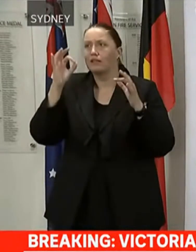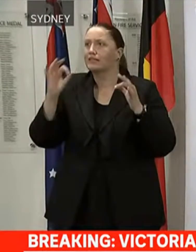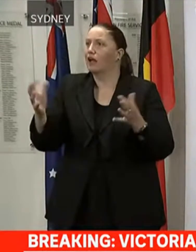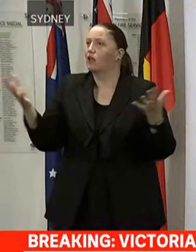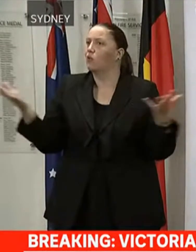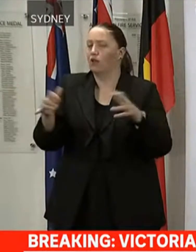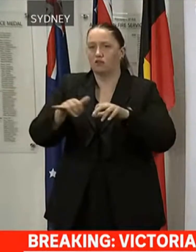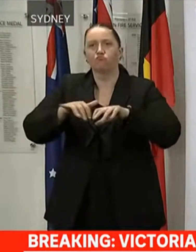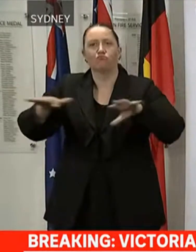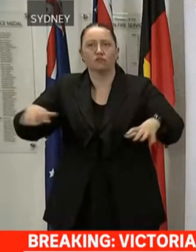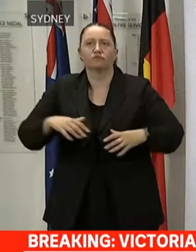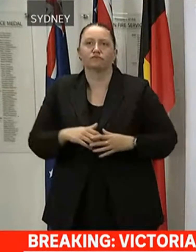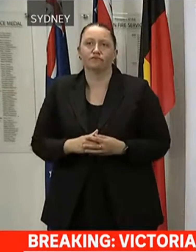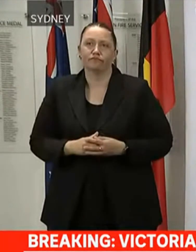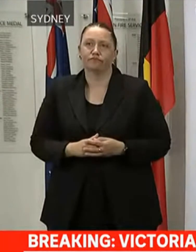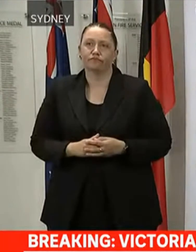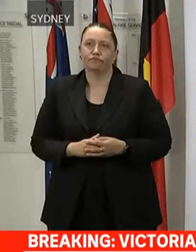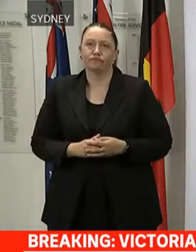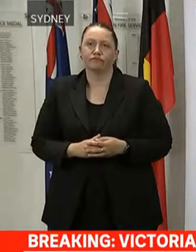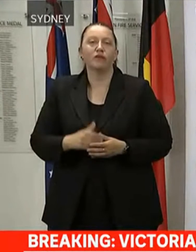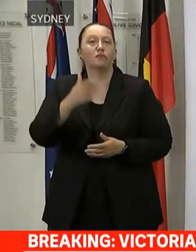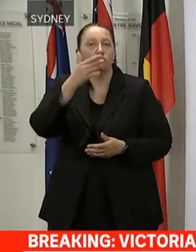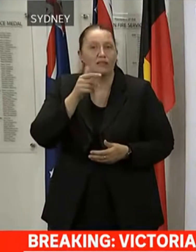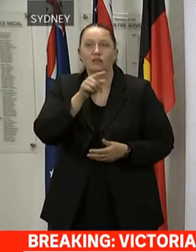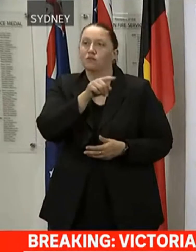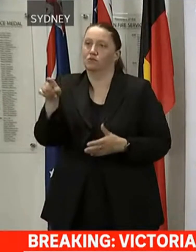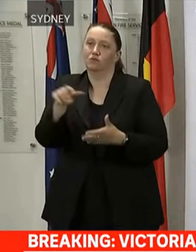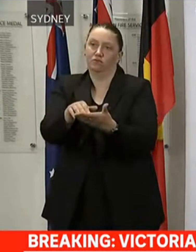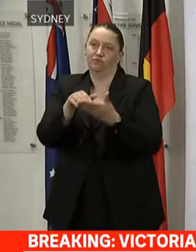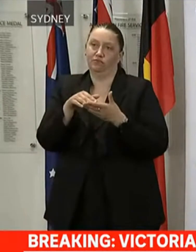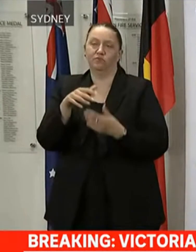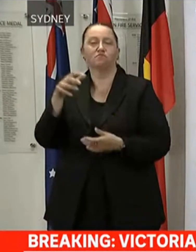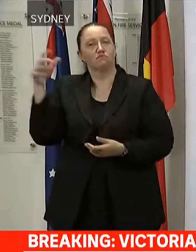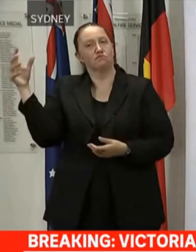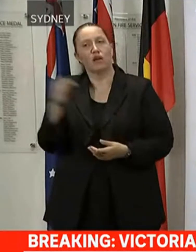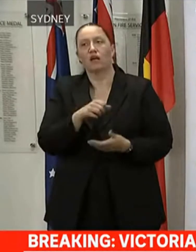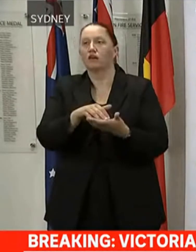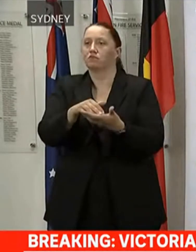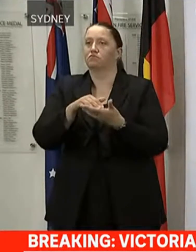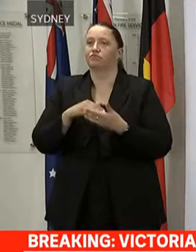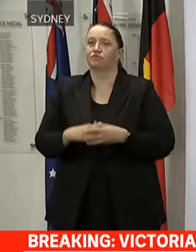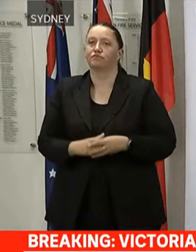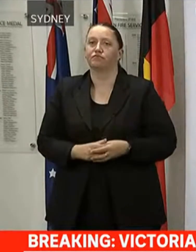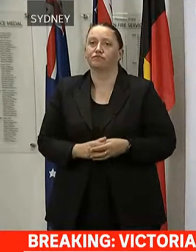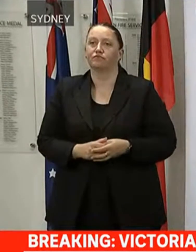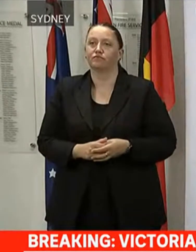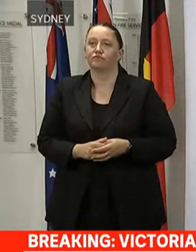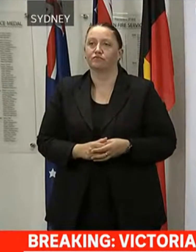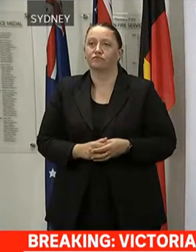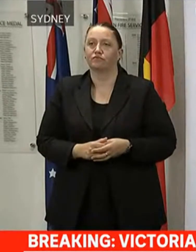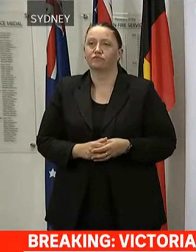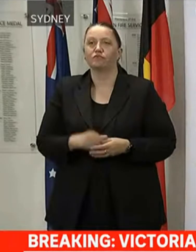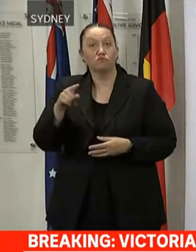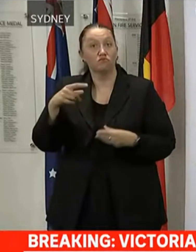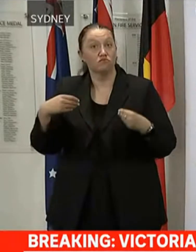disease may be transferring. And this is where we really need the community's help and support. So whether you're a business, whether you're a